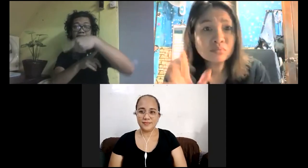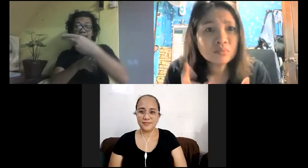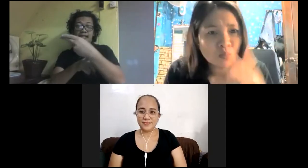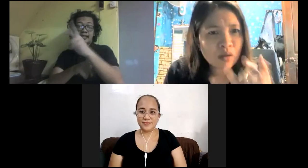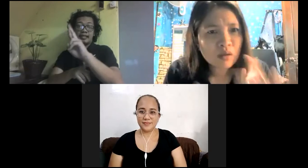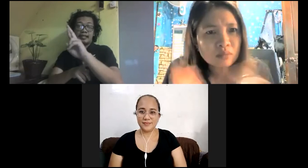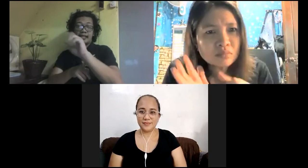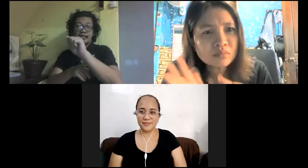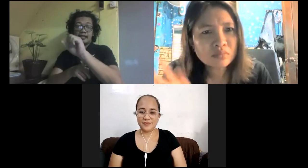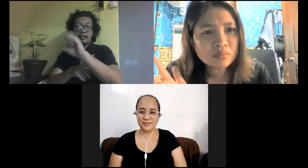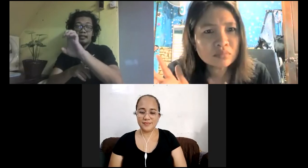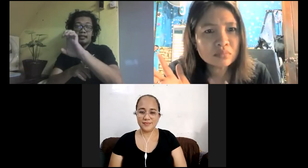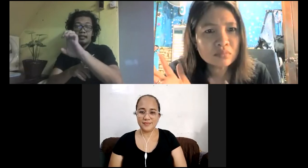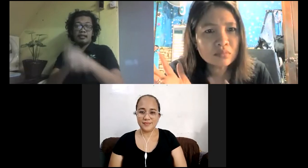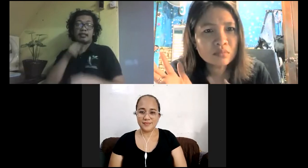the question.